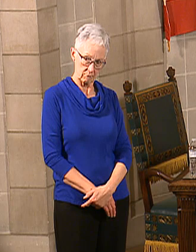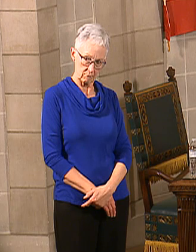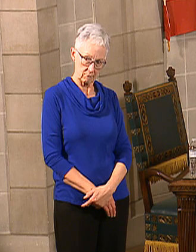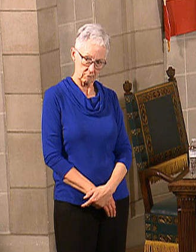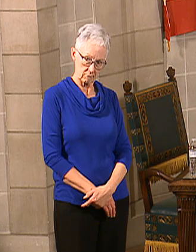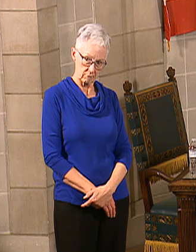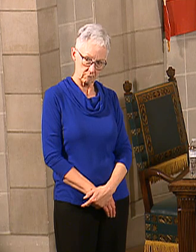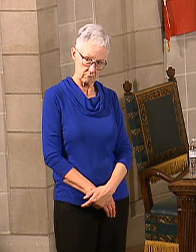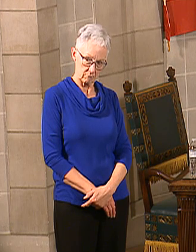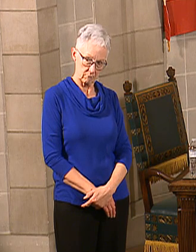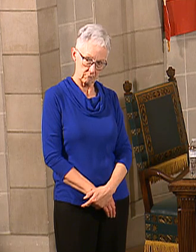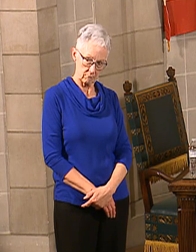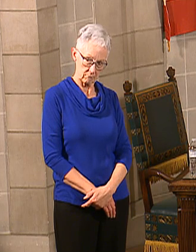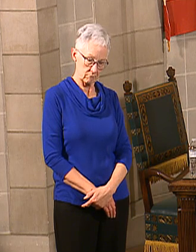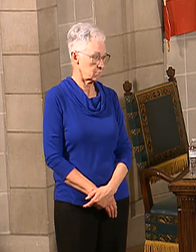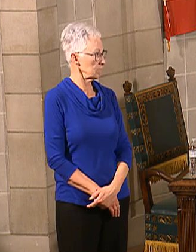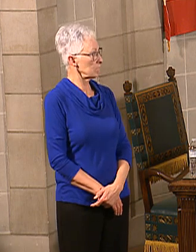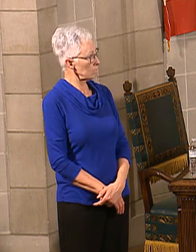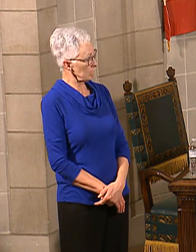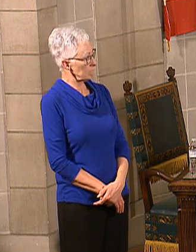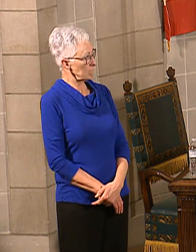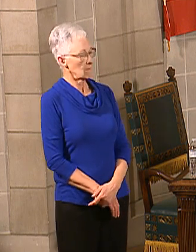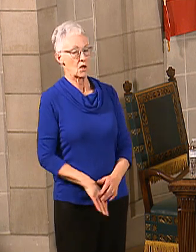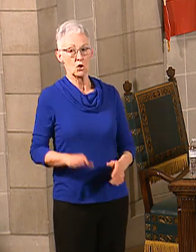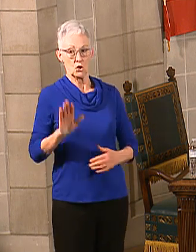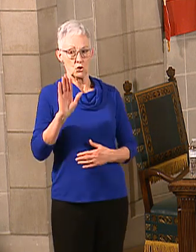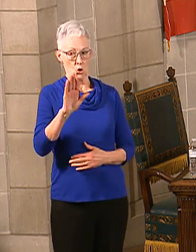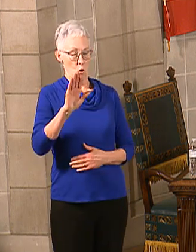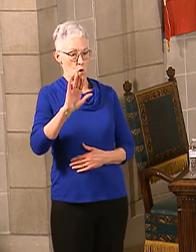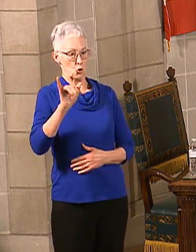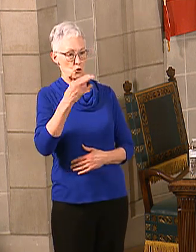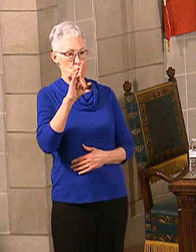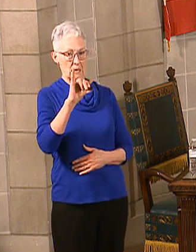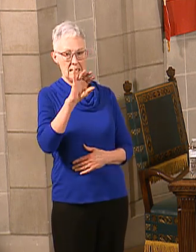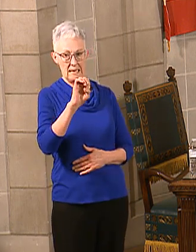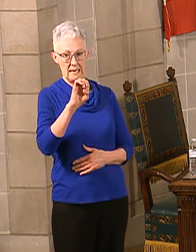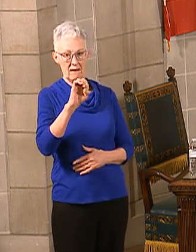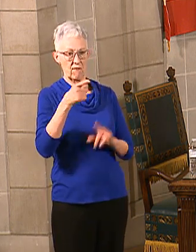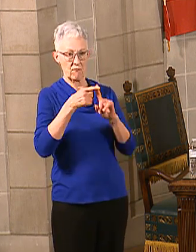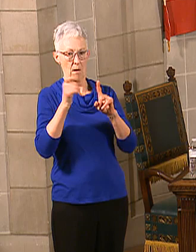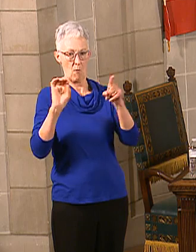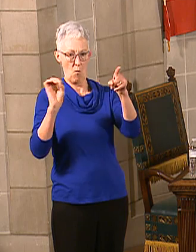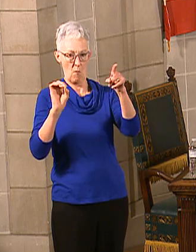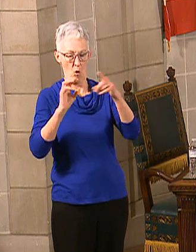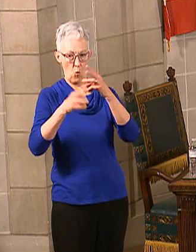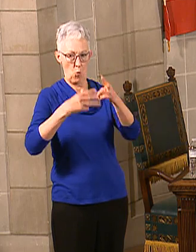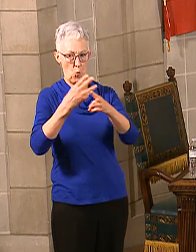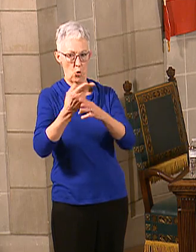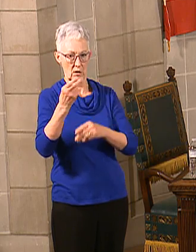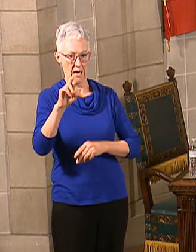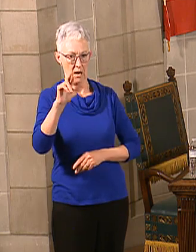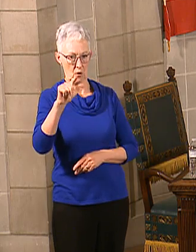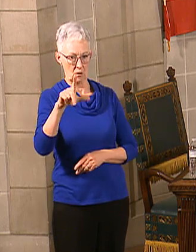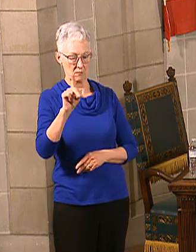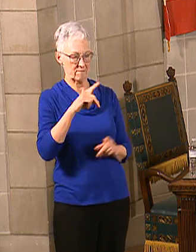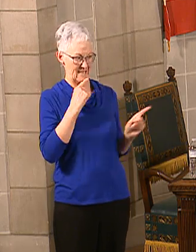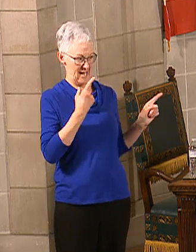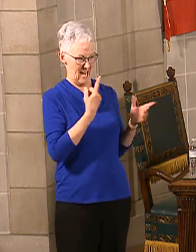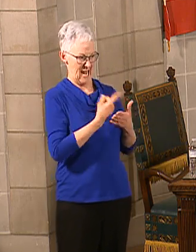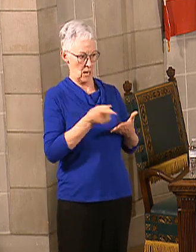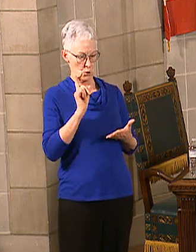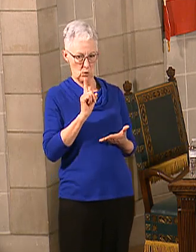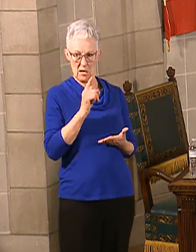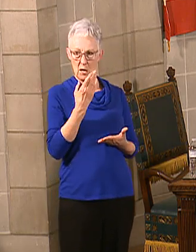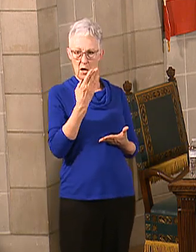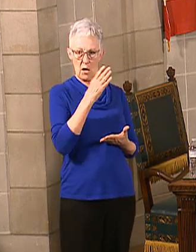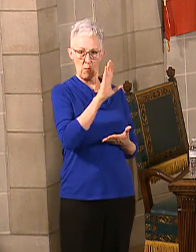an executive order requiring them to do so? So Julie Anderson of the Omaha World Herald said last week we announced that Blue Cross Blue Shield was going to pay the same rate